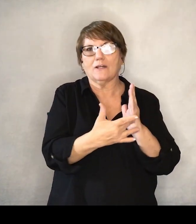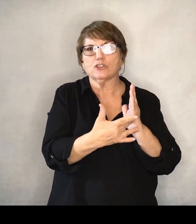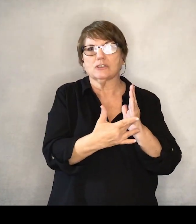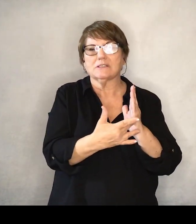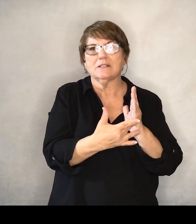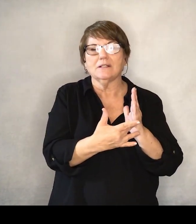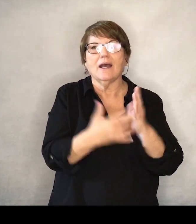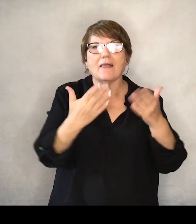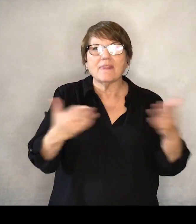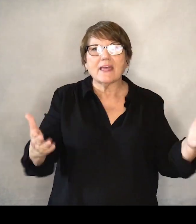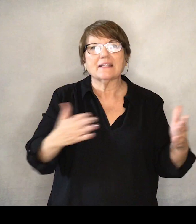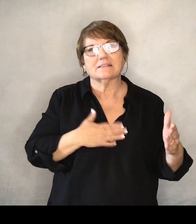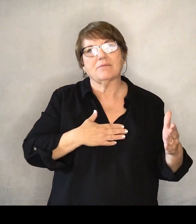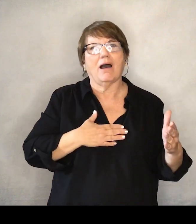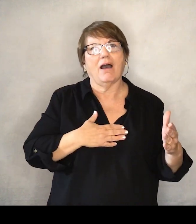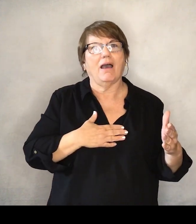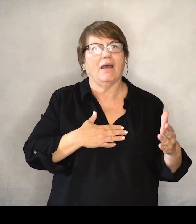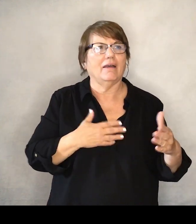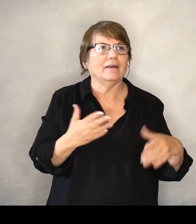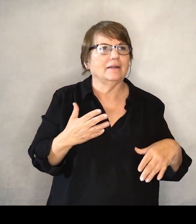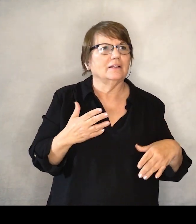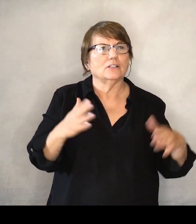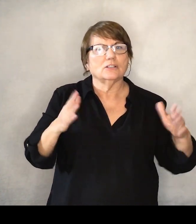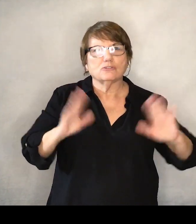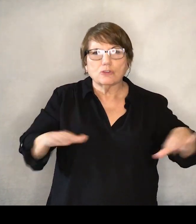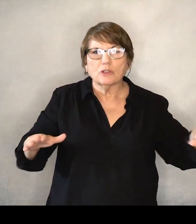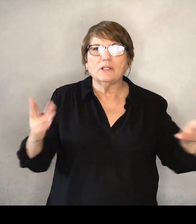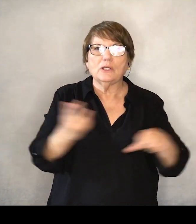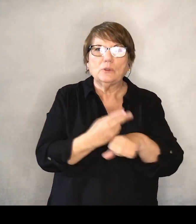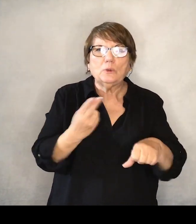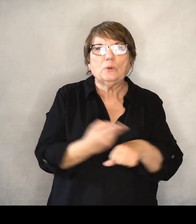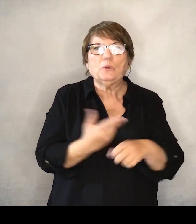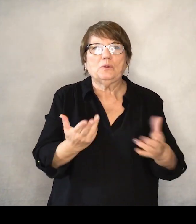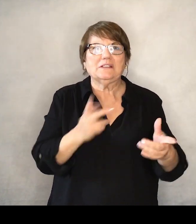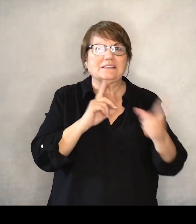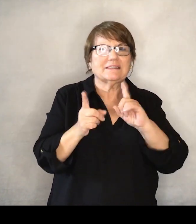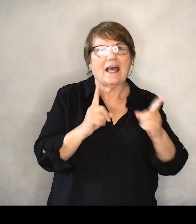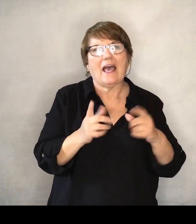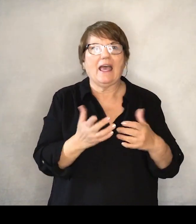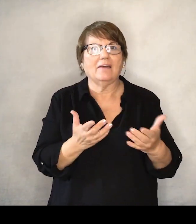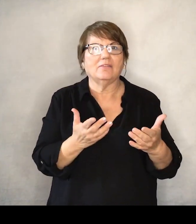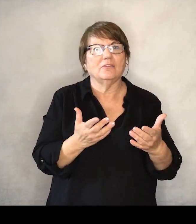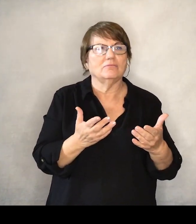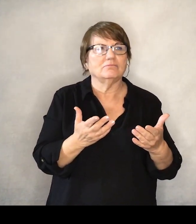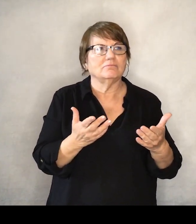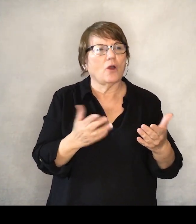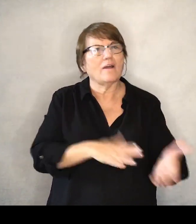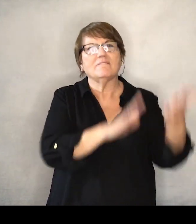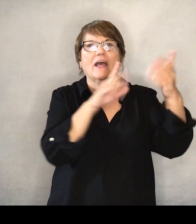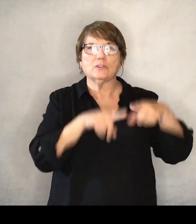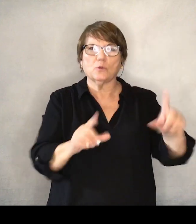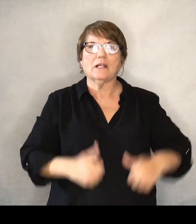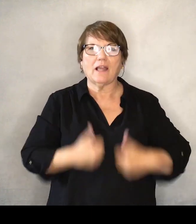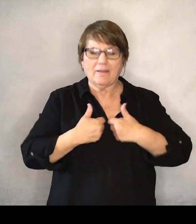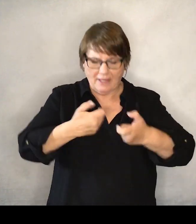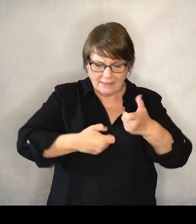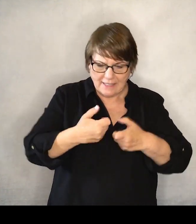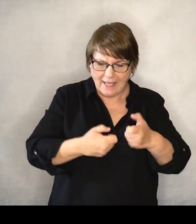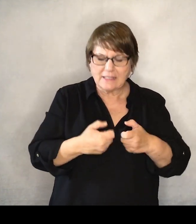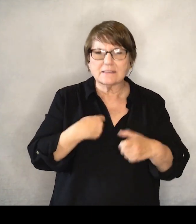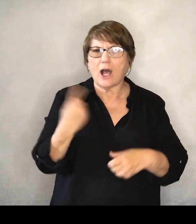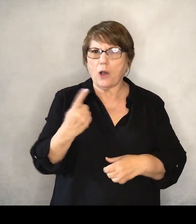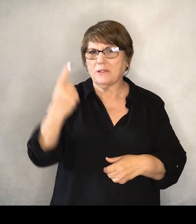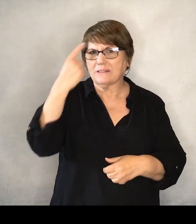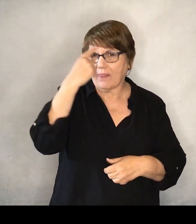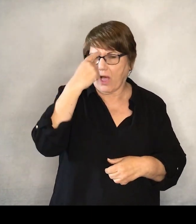and the things that my kids are using or doing or saying or even just facing in life. Texting, I've always